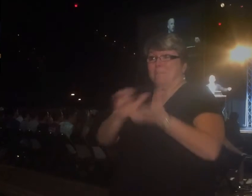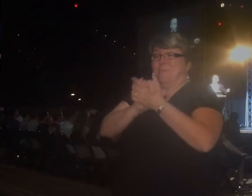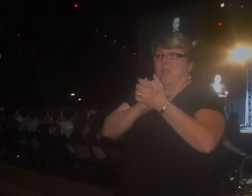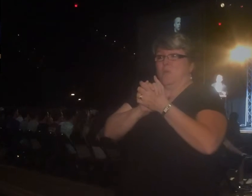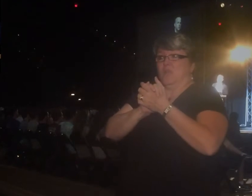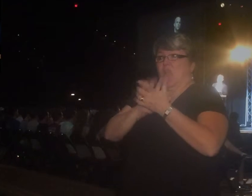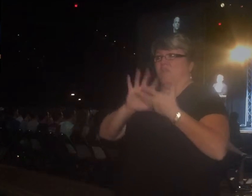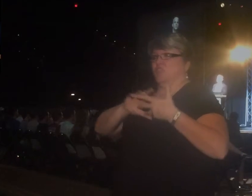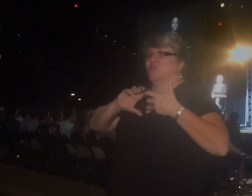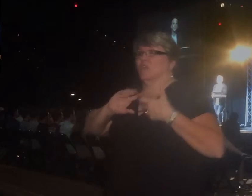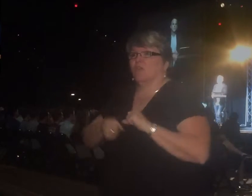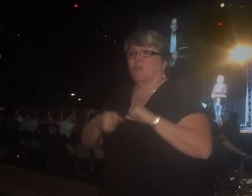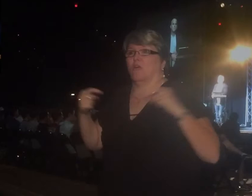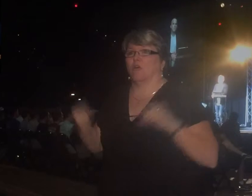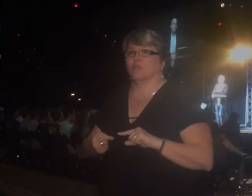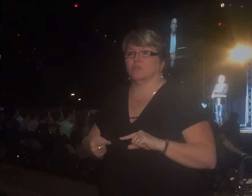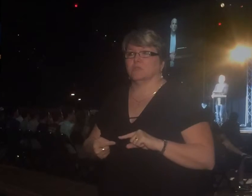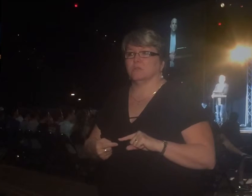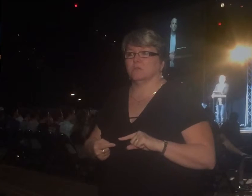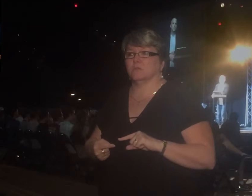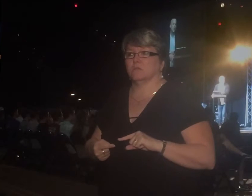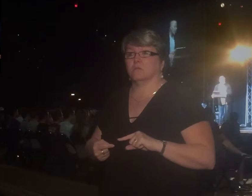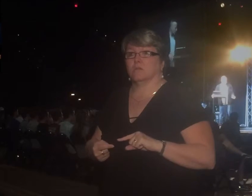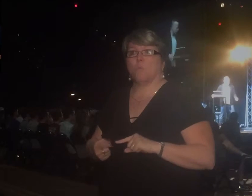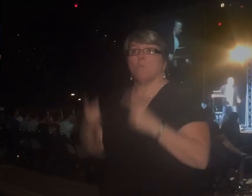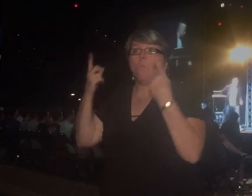Because what happens if you get married and you do get hurt?